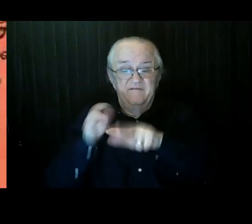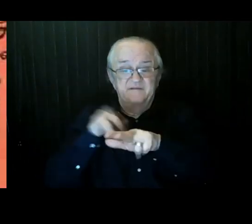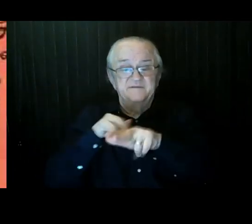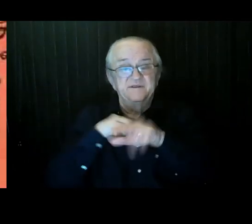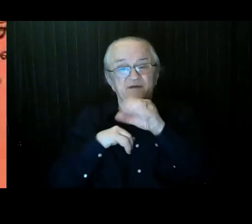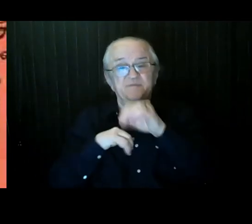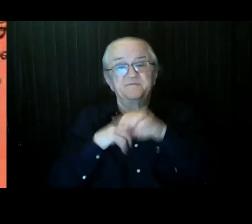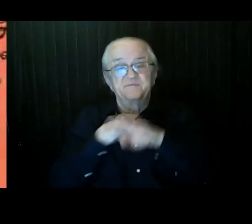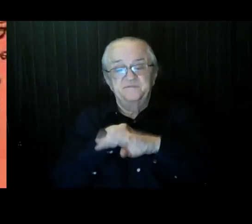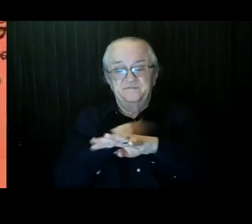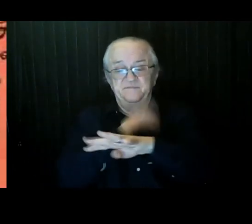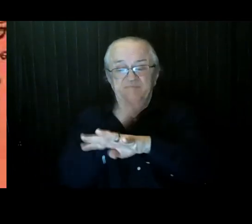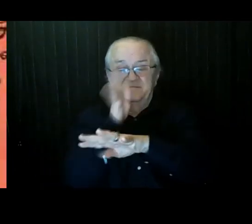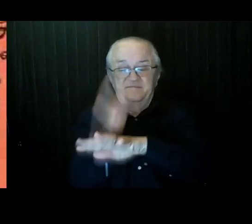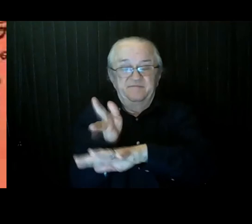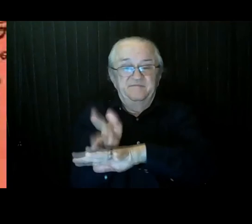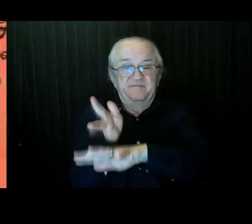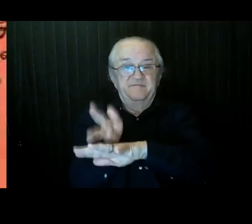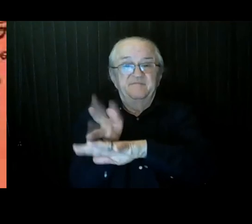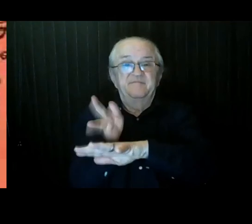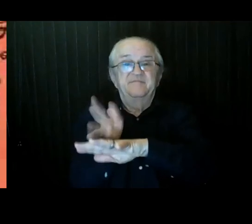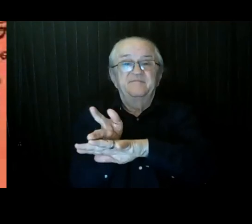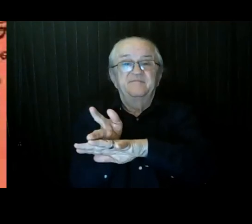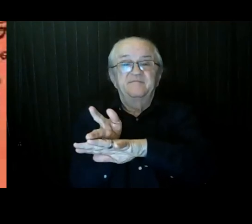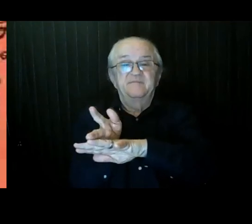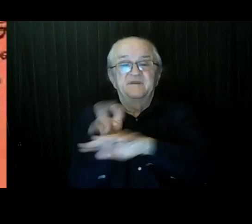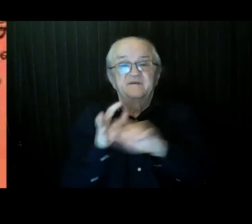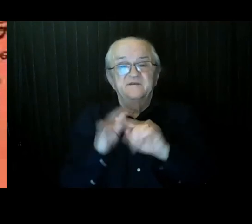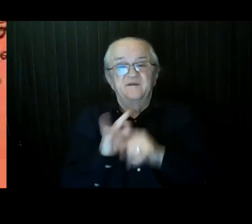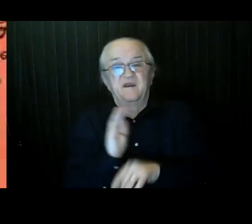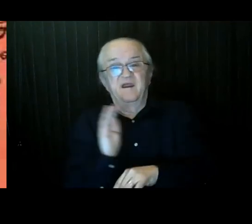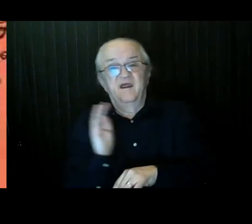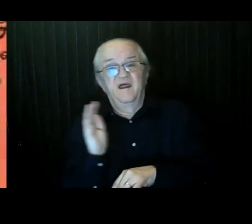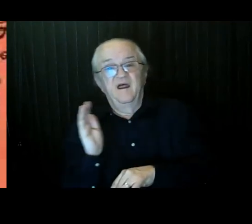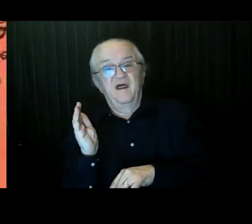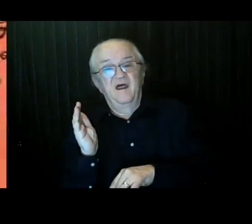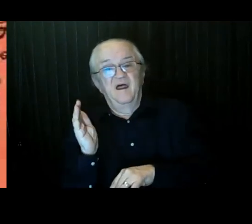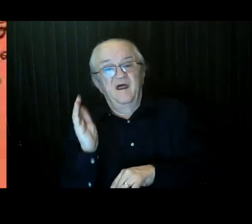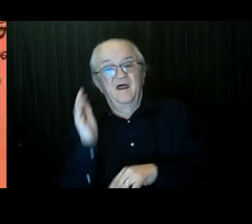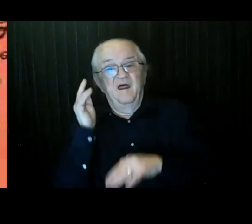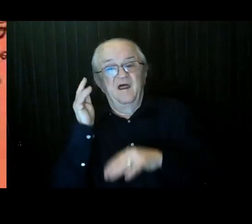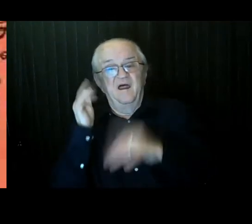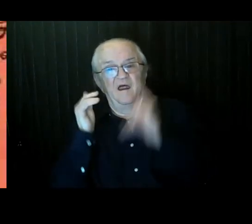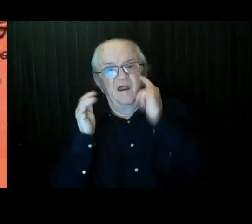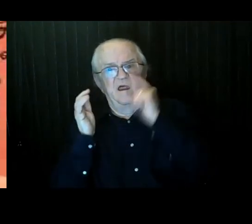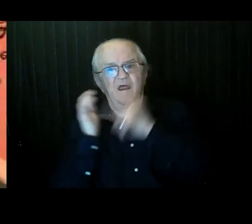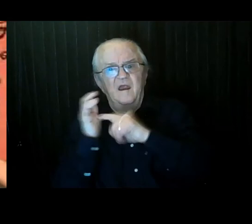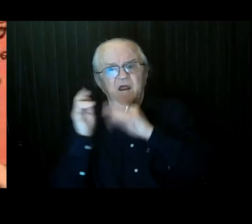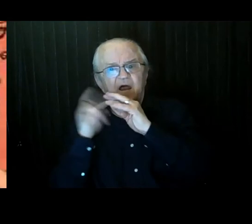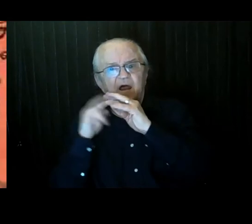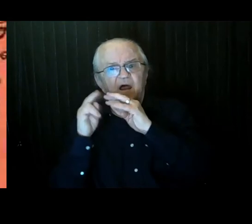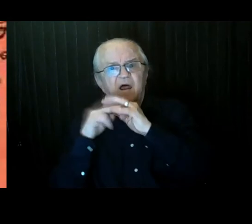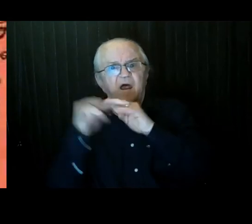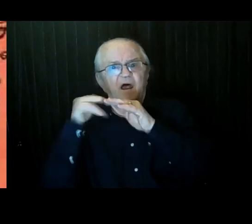lane. Both lanes were turning. Suddenly, as I started to turn under the light into that other street, I noticed the leftmost lane went into the